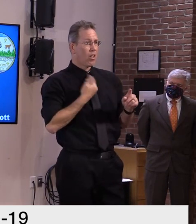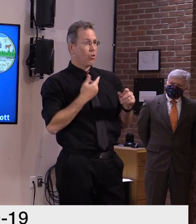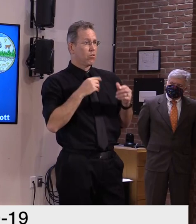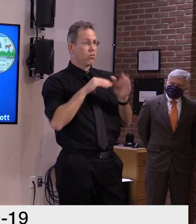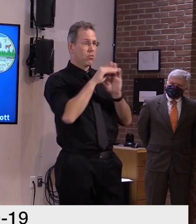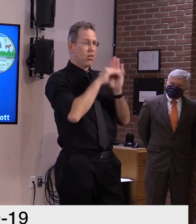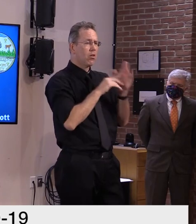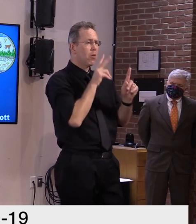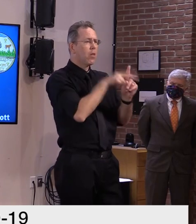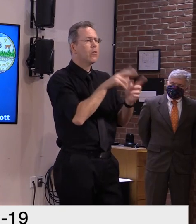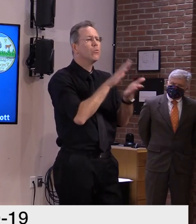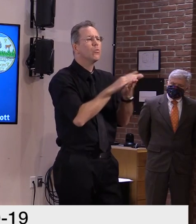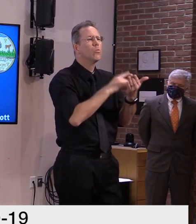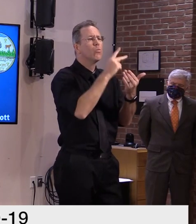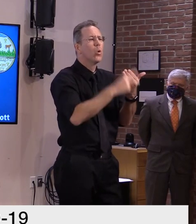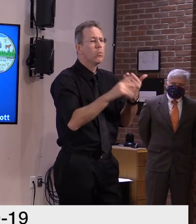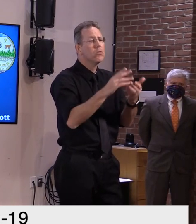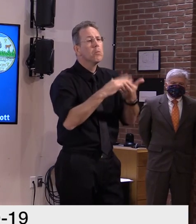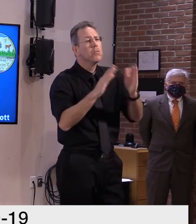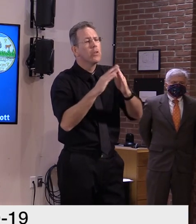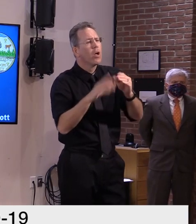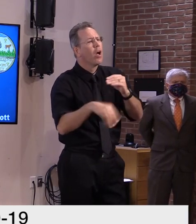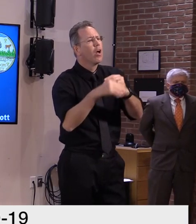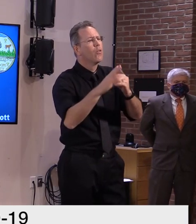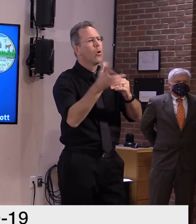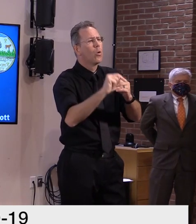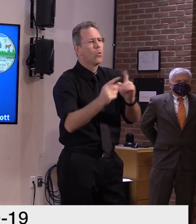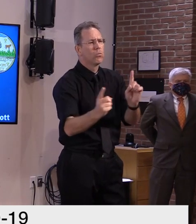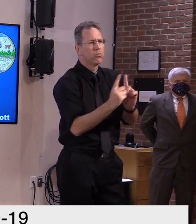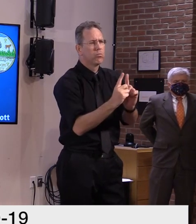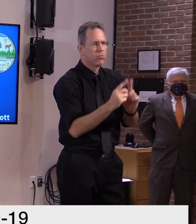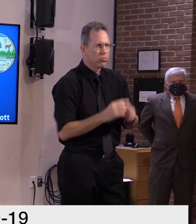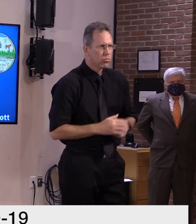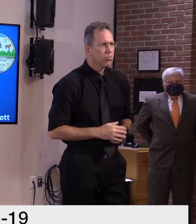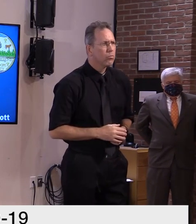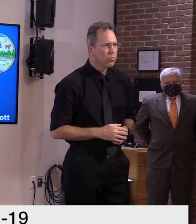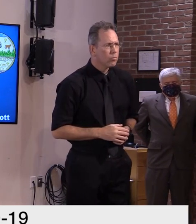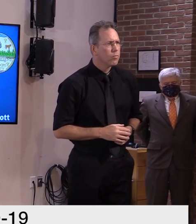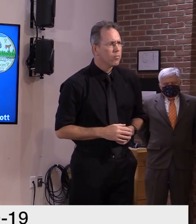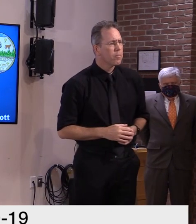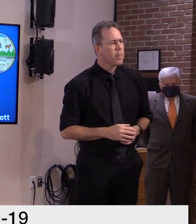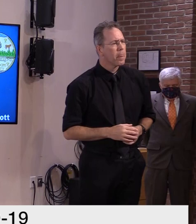Thank you very much, all of you. Tom, VT Digger.